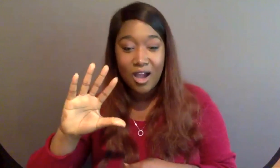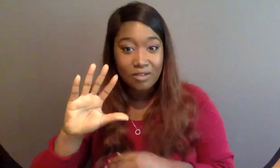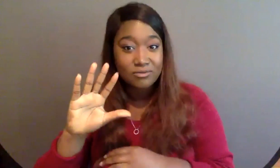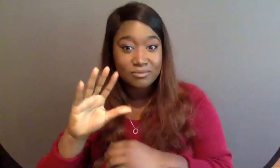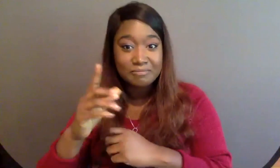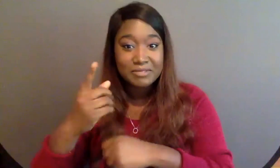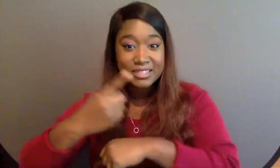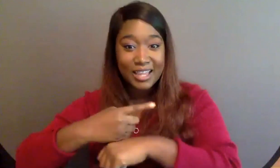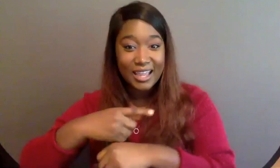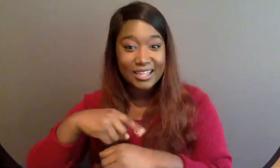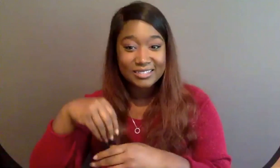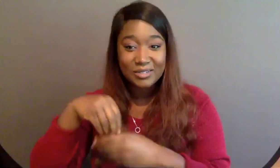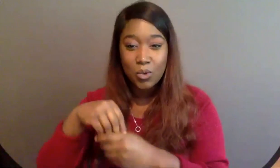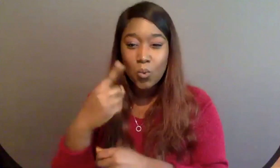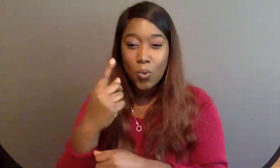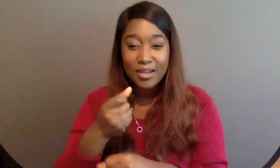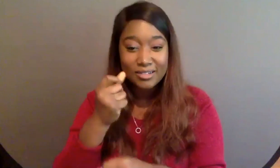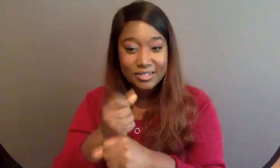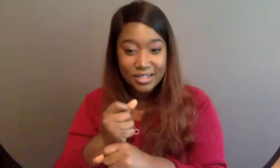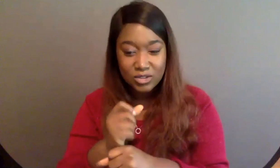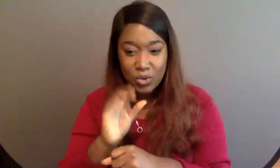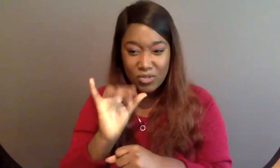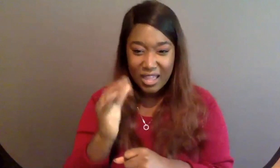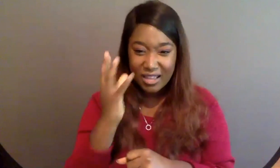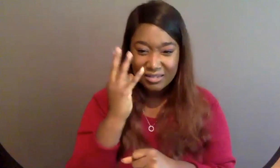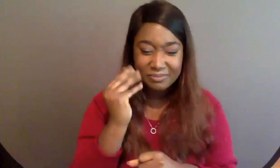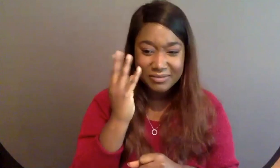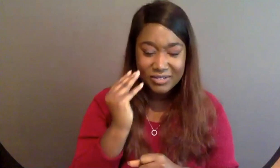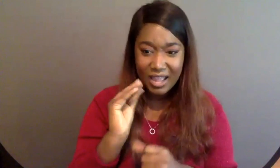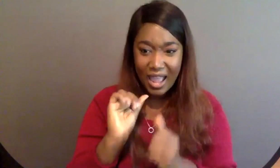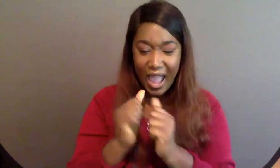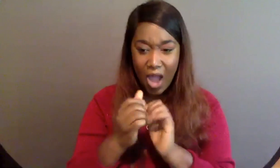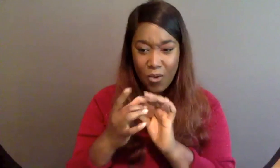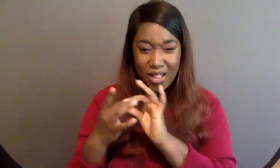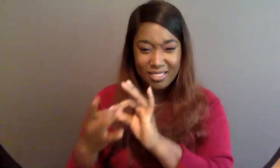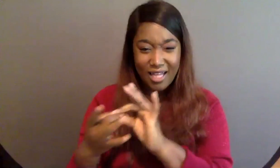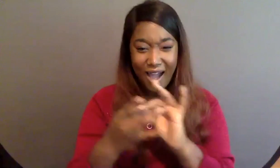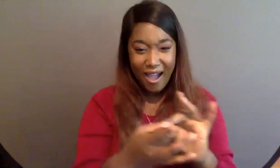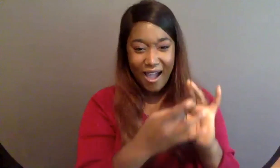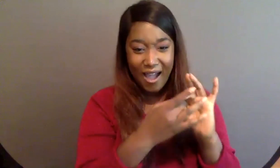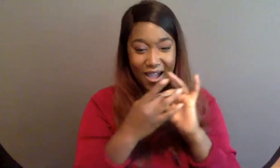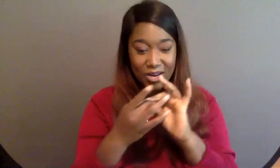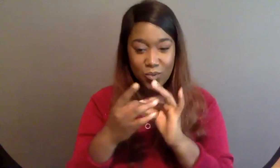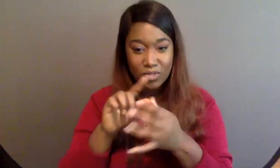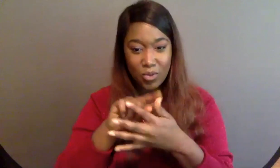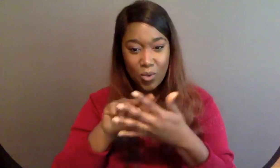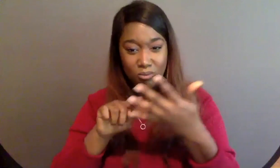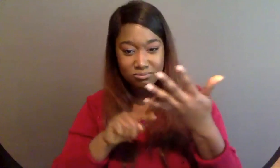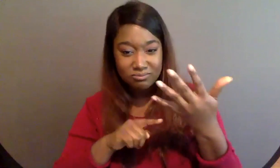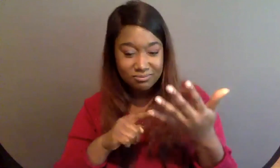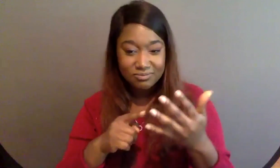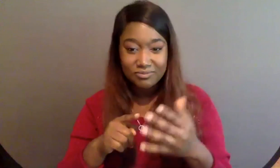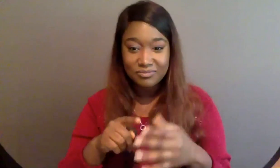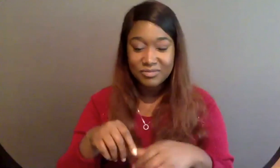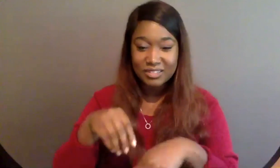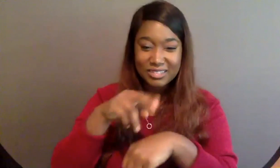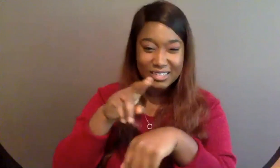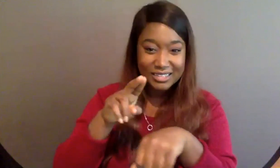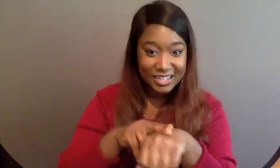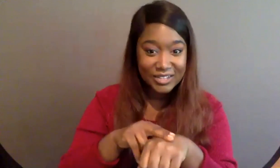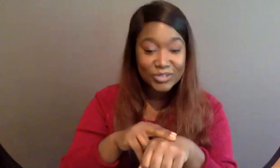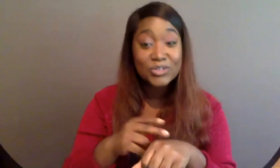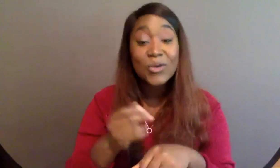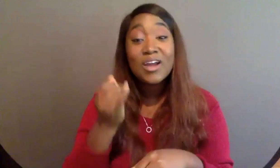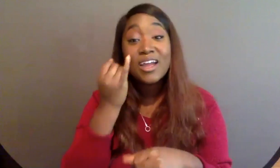experiences to these forces of nature? And so if you've got a piece of paper and a pen, I'll just